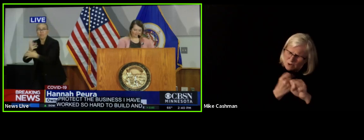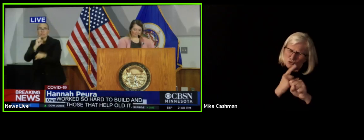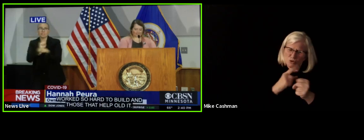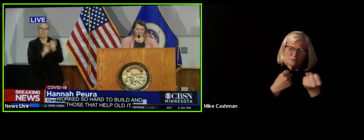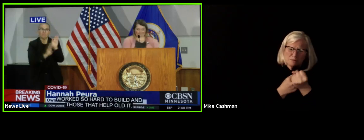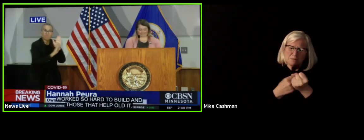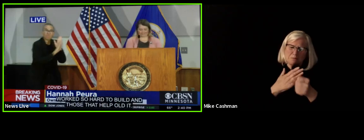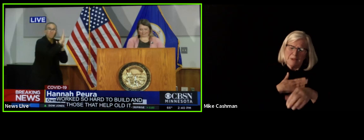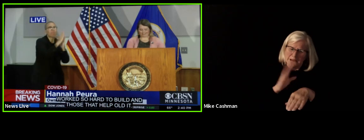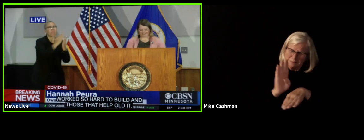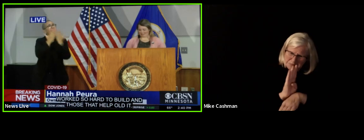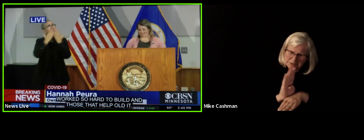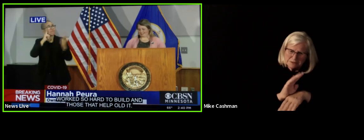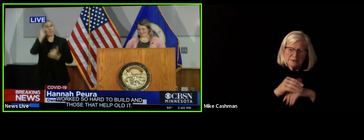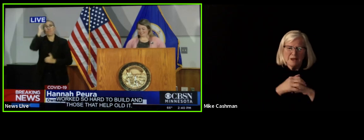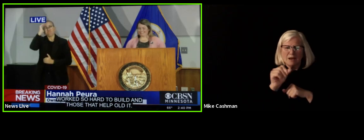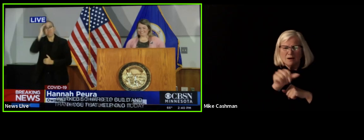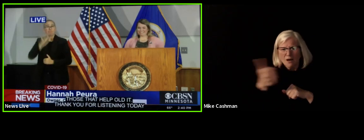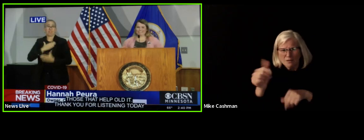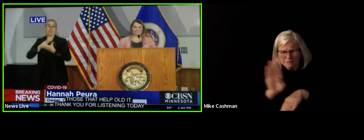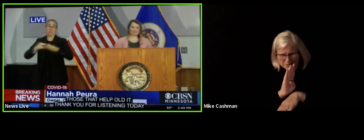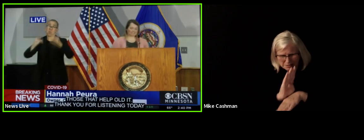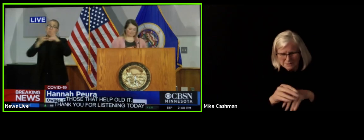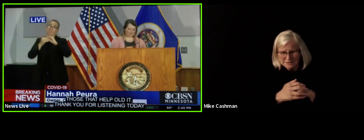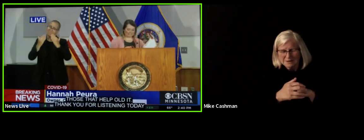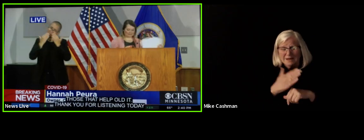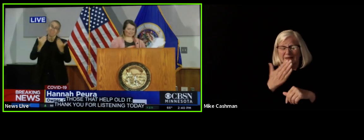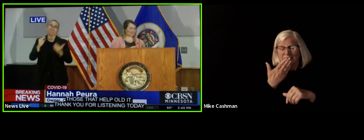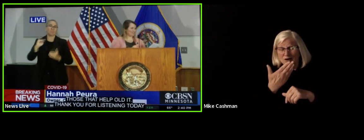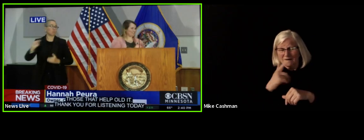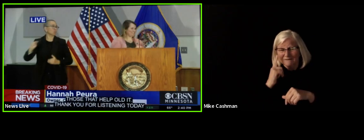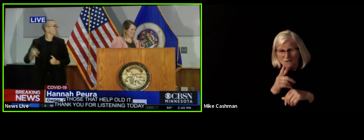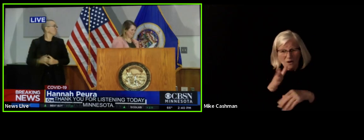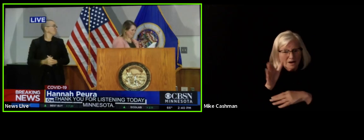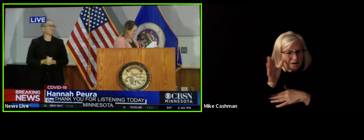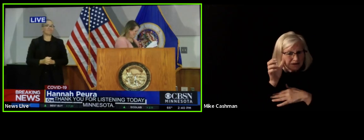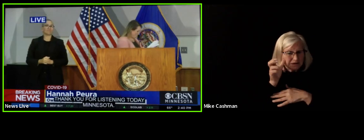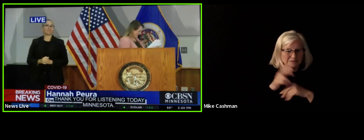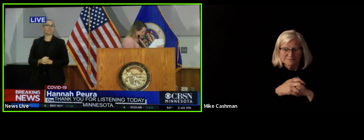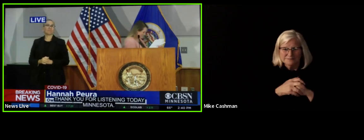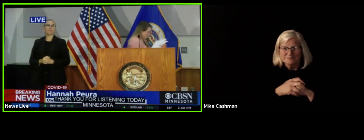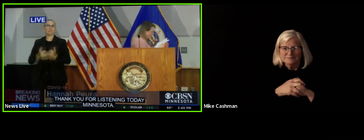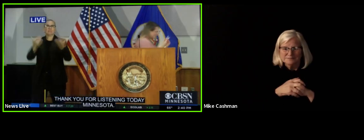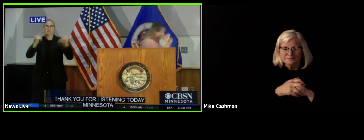Today Minnesota. And Houston White will now share his story.